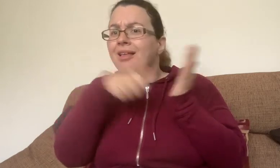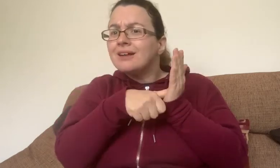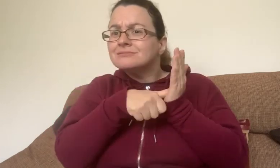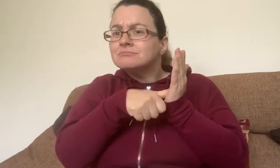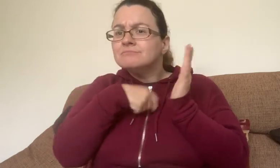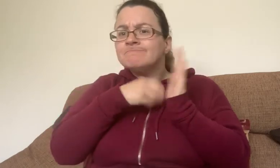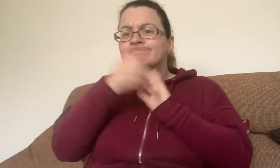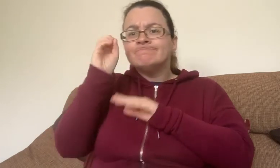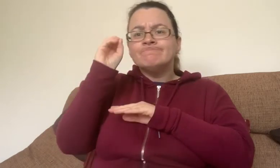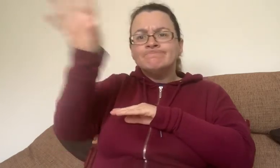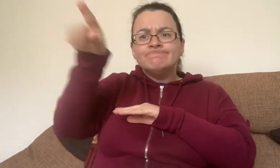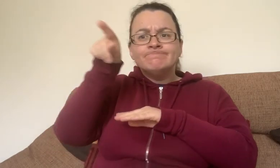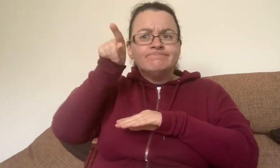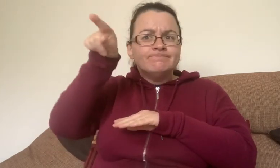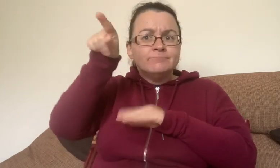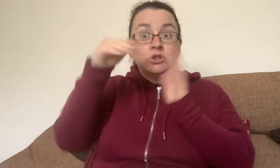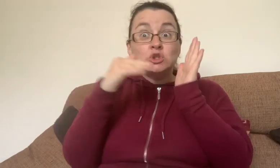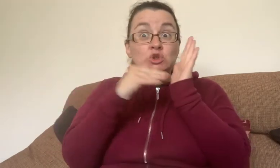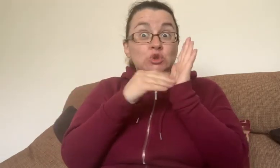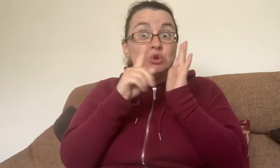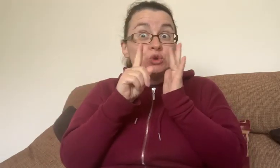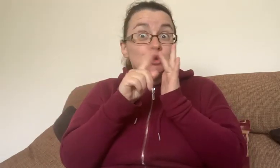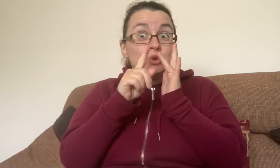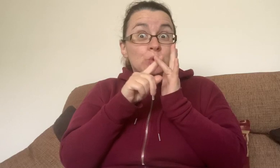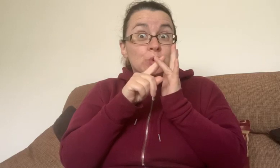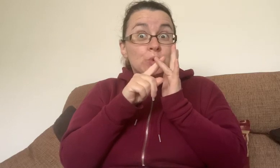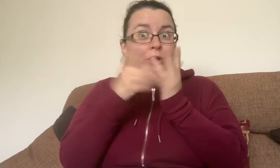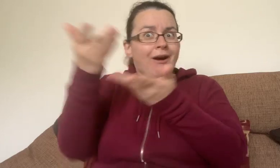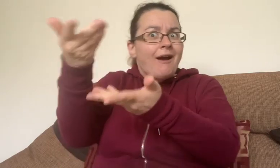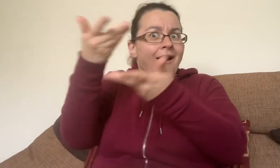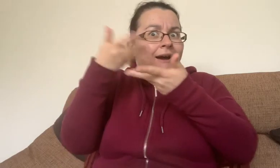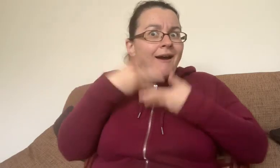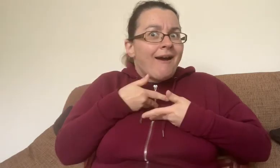I wrote to the zoo to send me a pet.